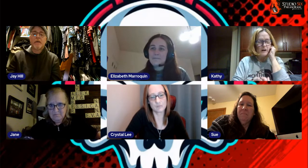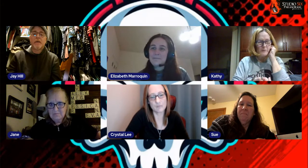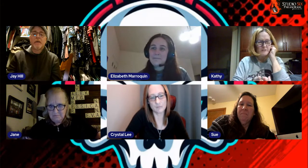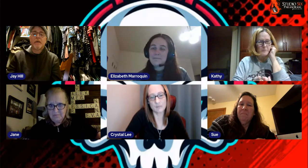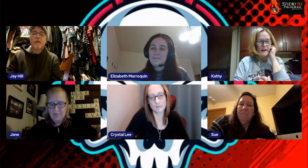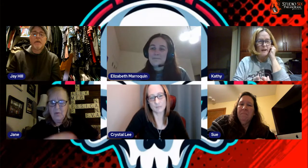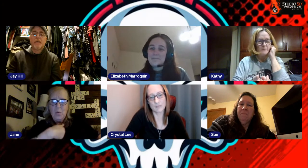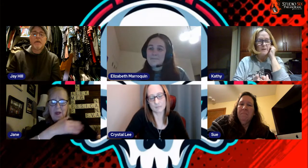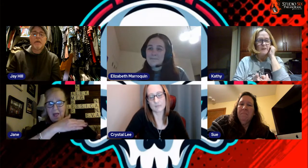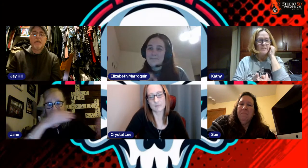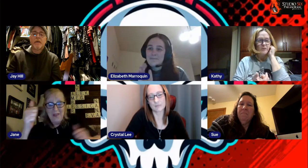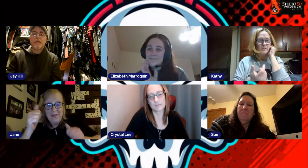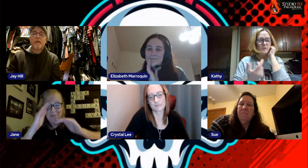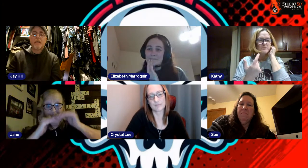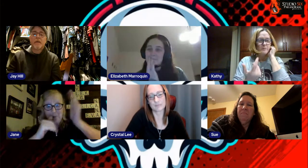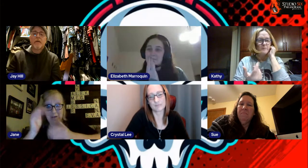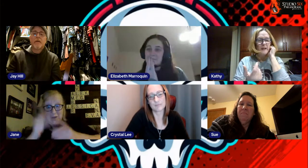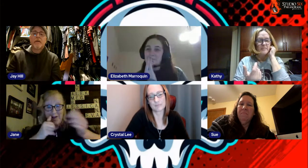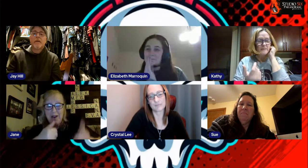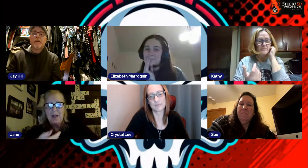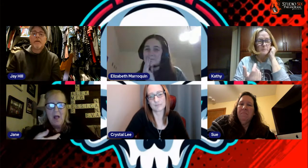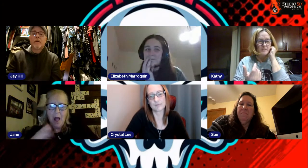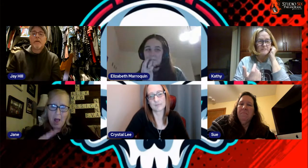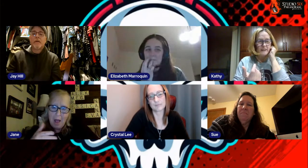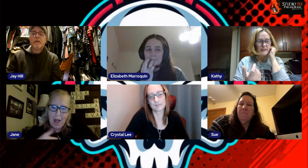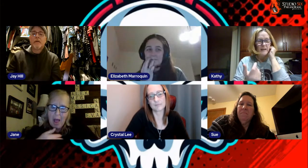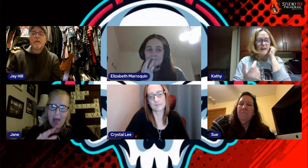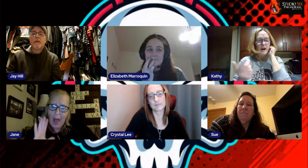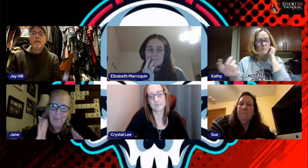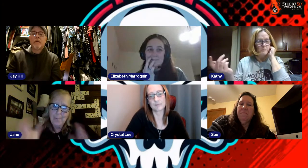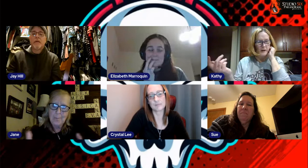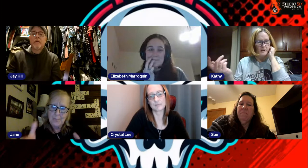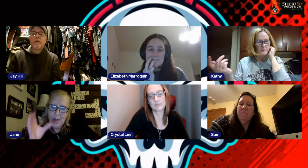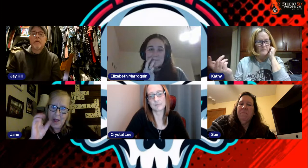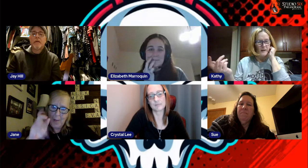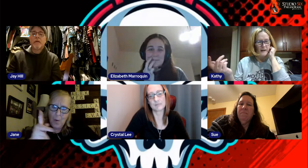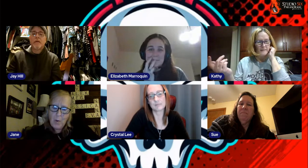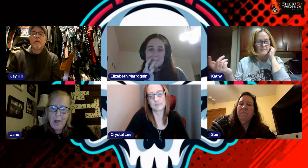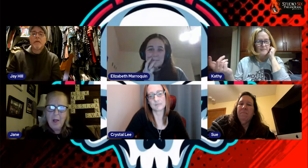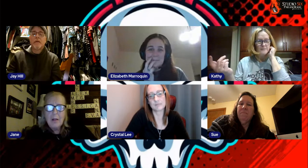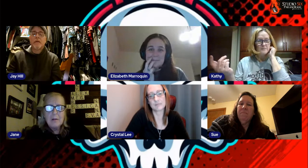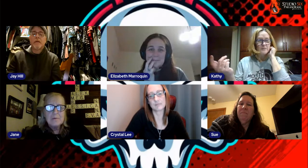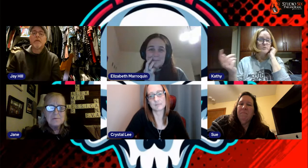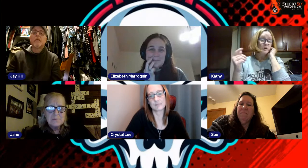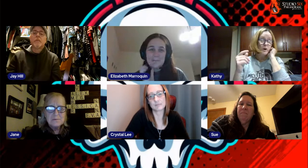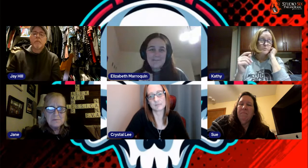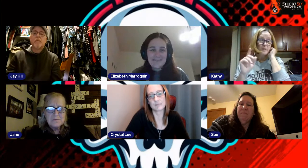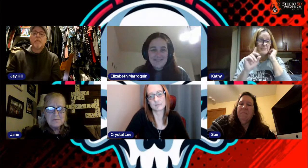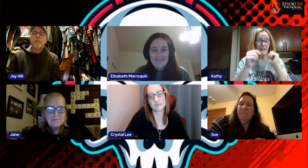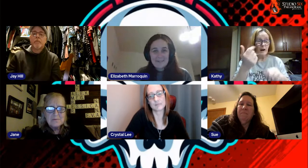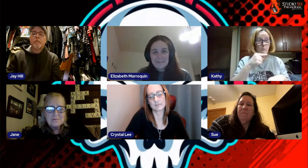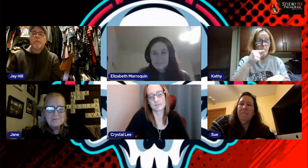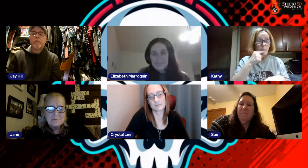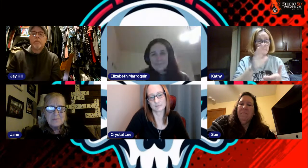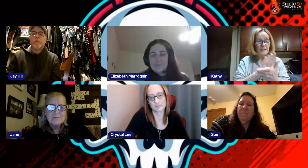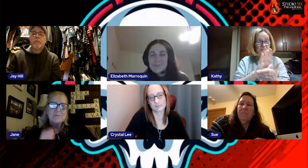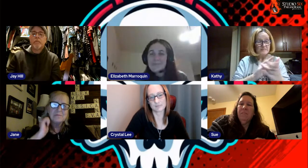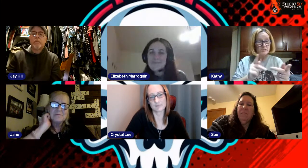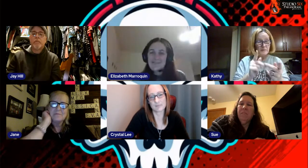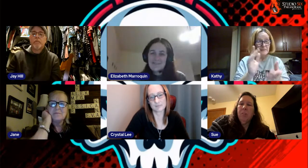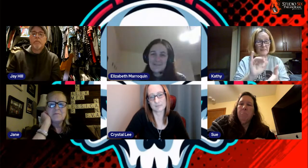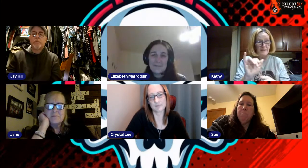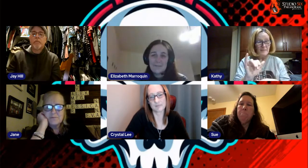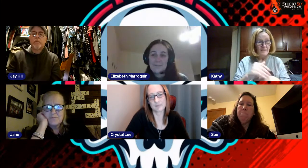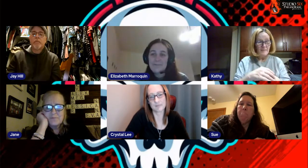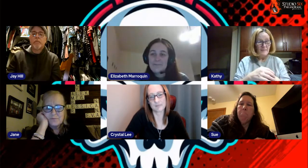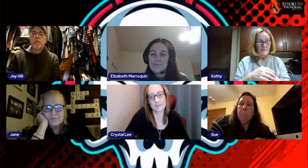her stomach sometime. So she knows something, I leave the building. I'm better. I'm fine. So she out like in public places.